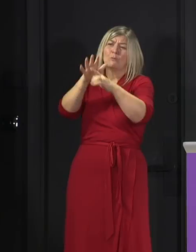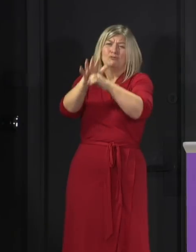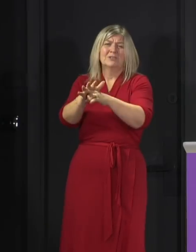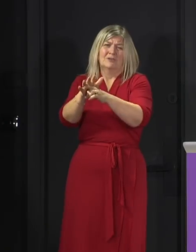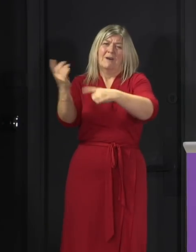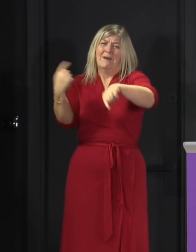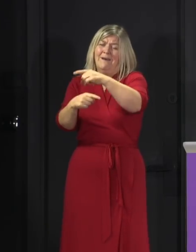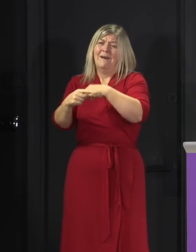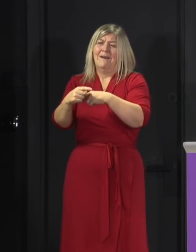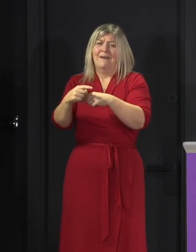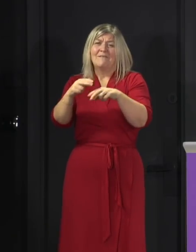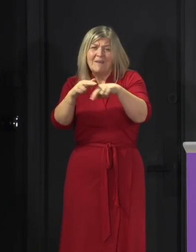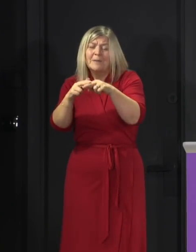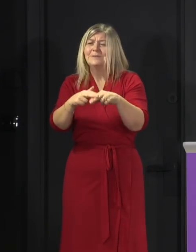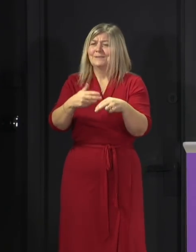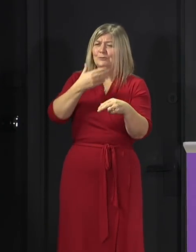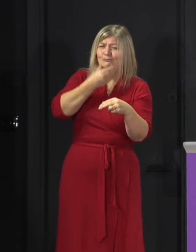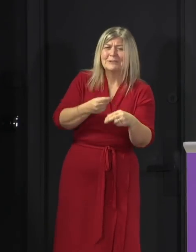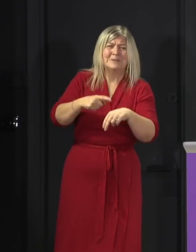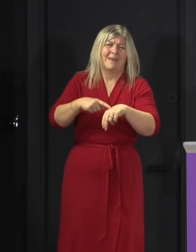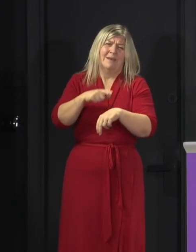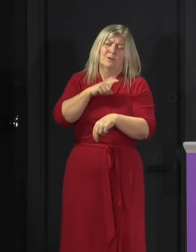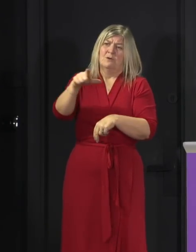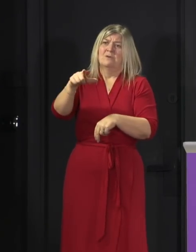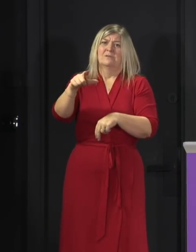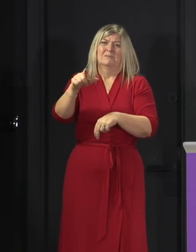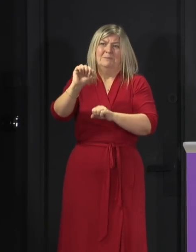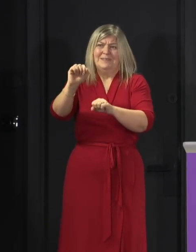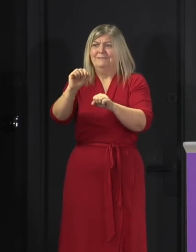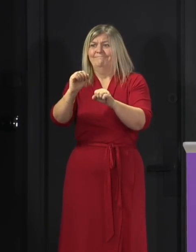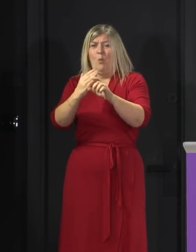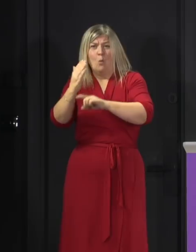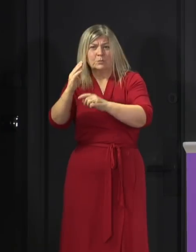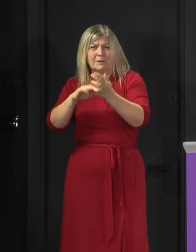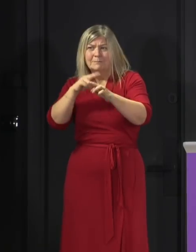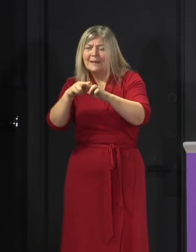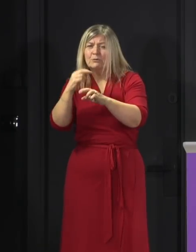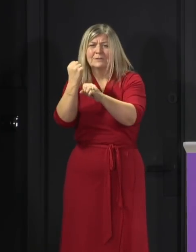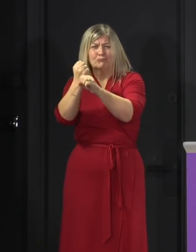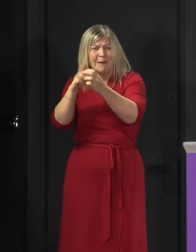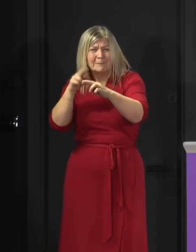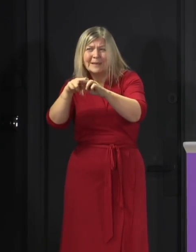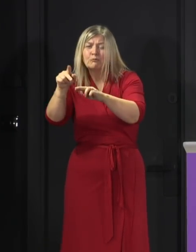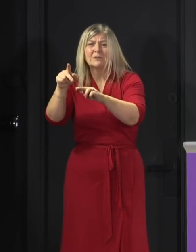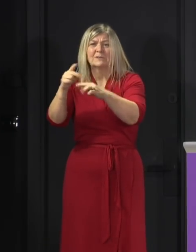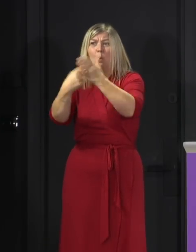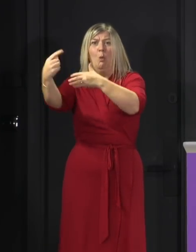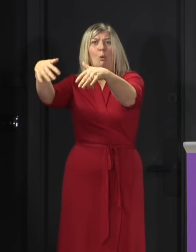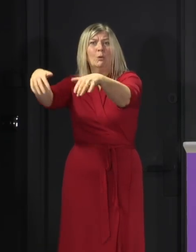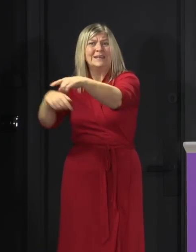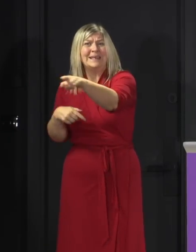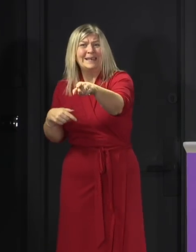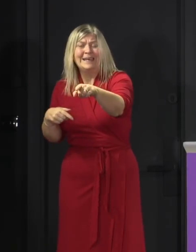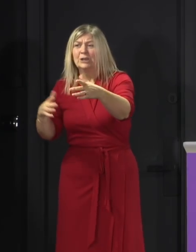families, particularly those who have loved ones that would otherwise be on their own. And I can't, as First Minister, I can't simply bury my head in the sand about